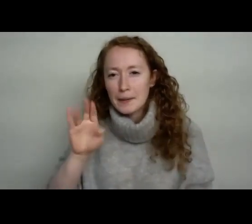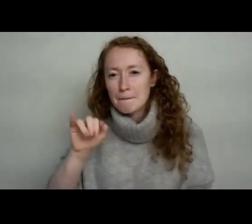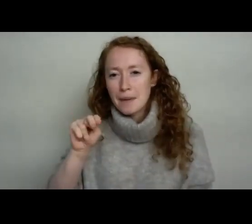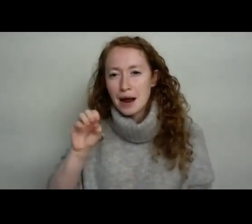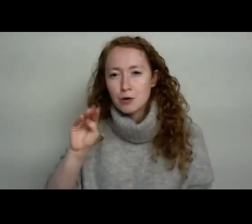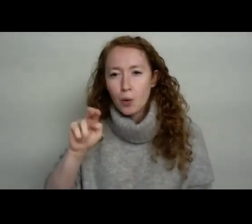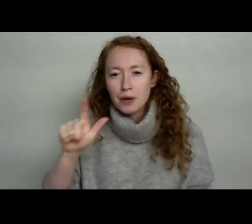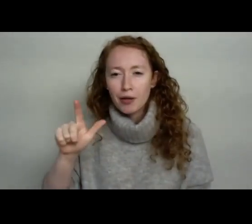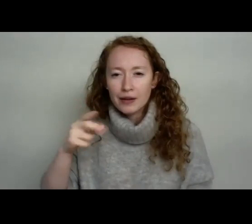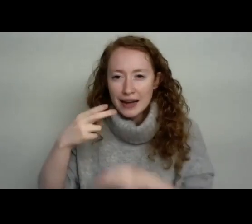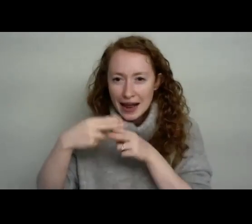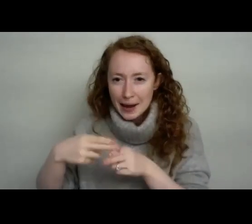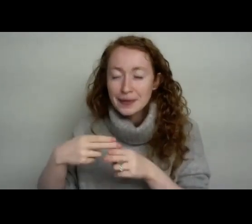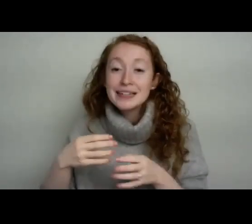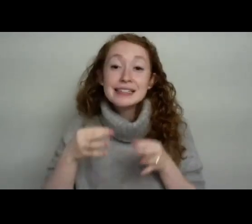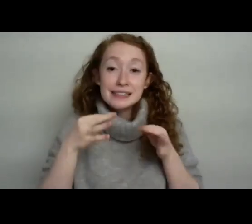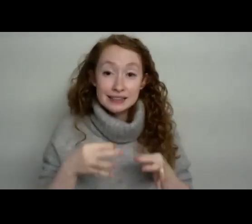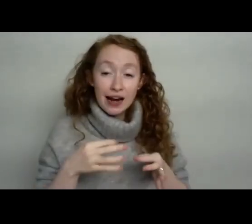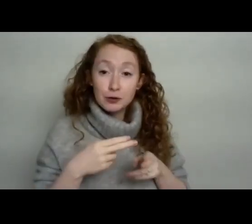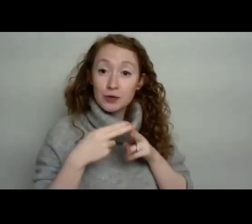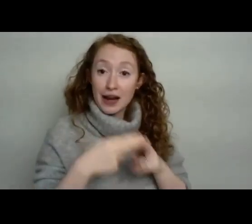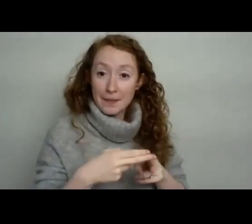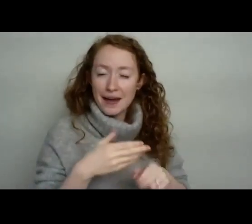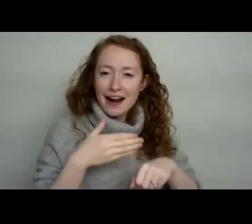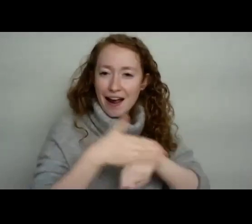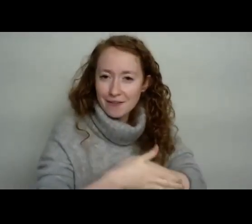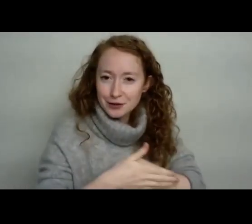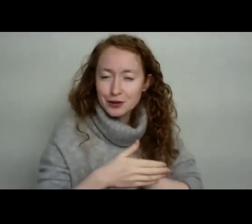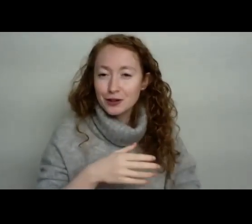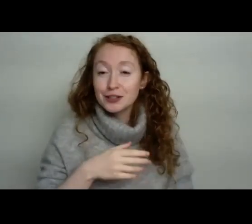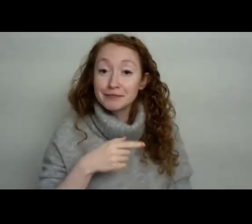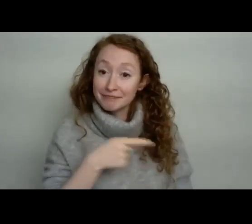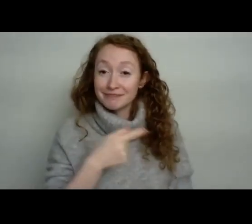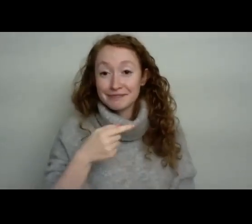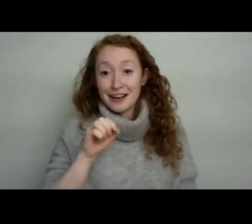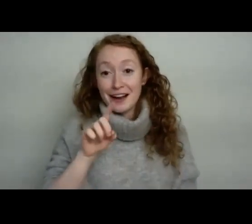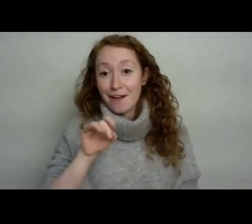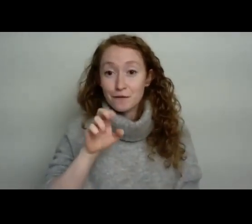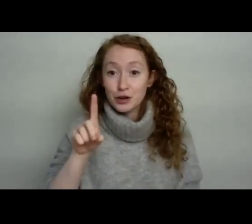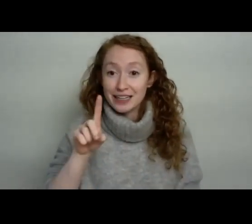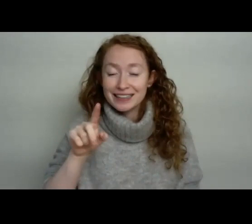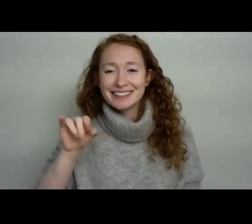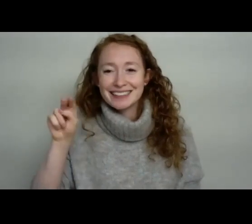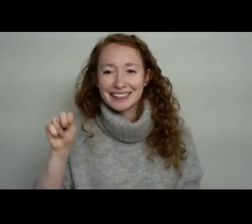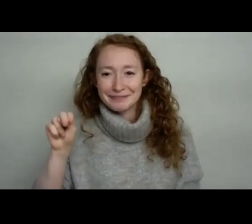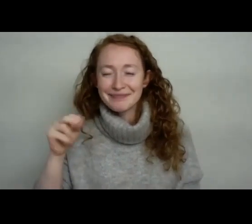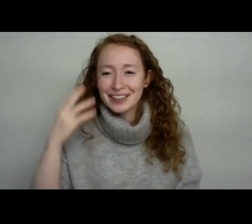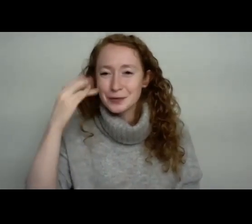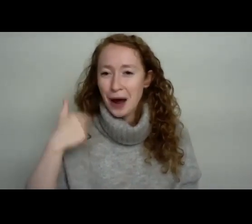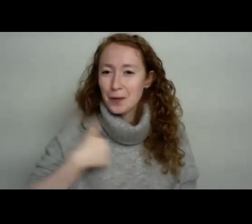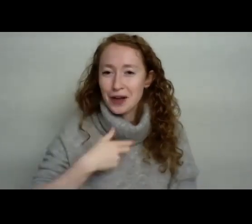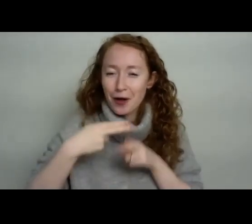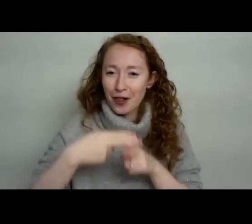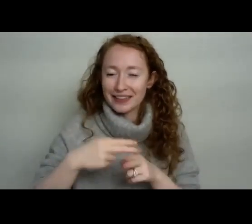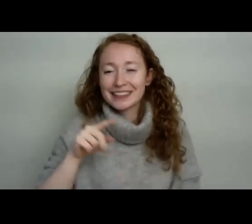promptly decided to name zinnia after this Johann Gottfried Zinn. So hence why we call